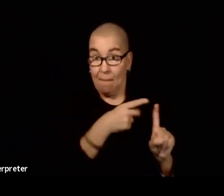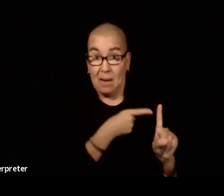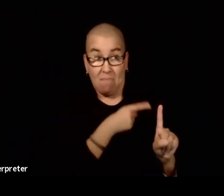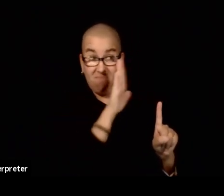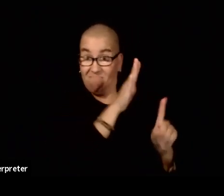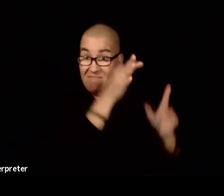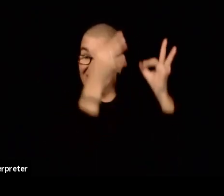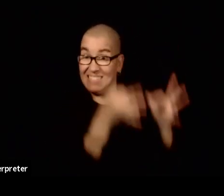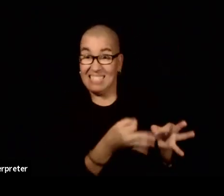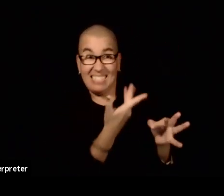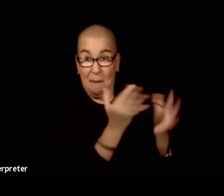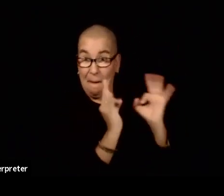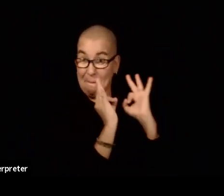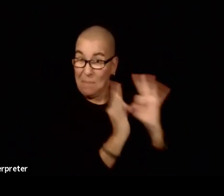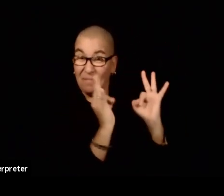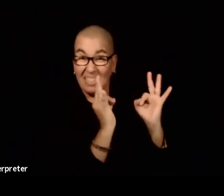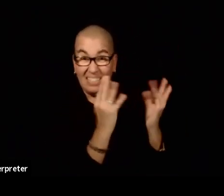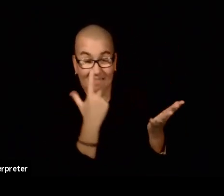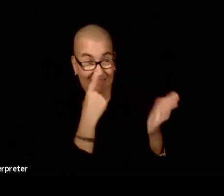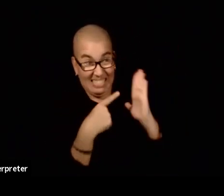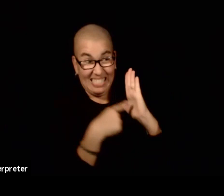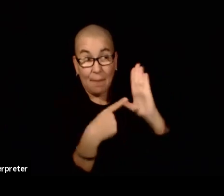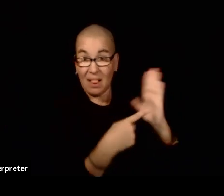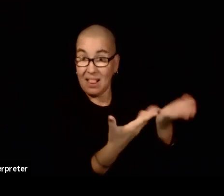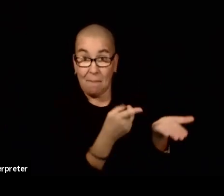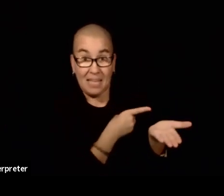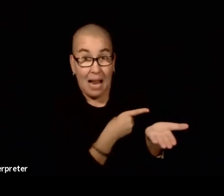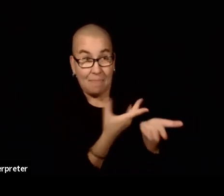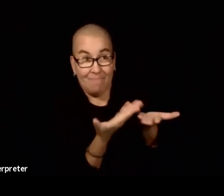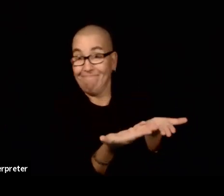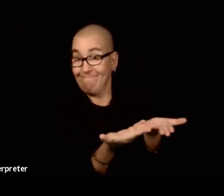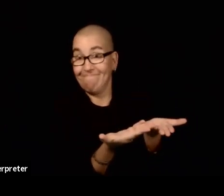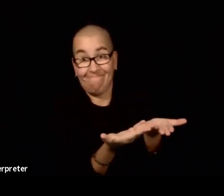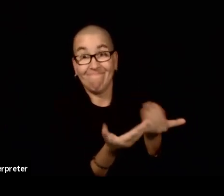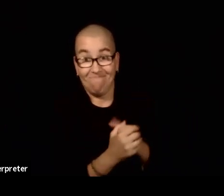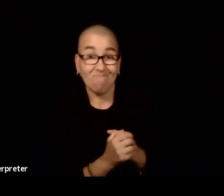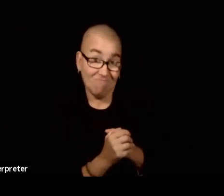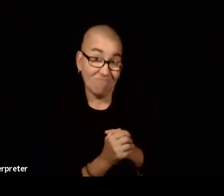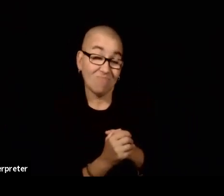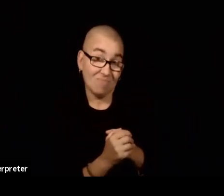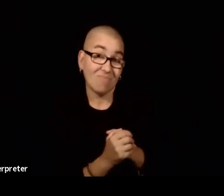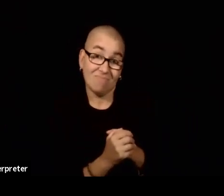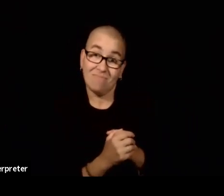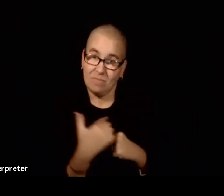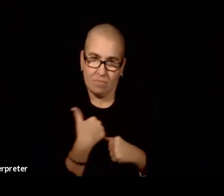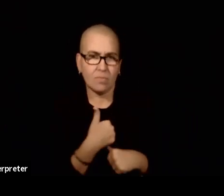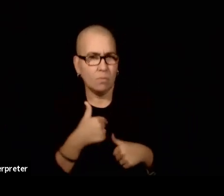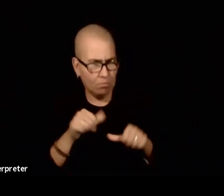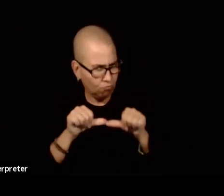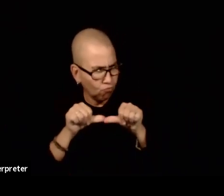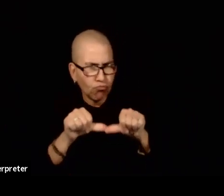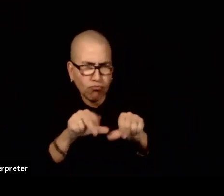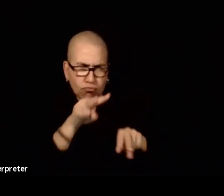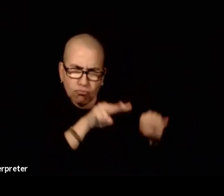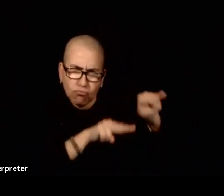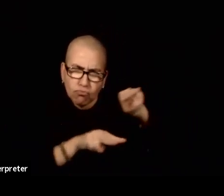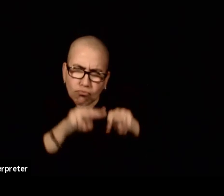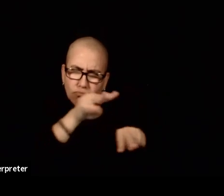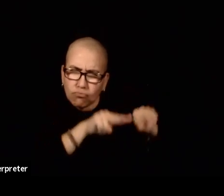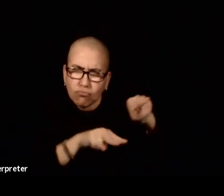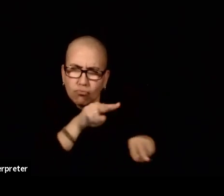thing. We do continue to look at the numbers, to quantify what we know about